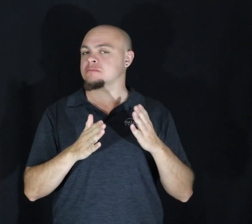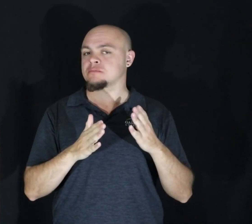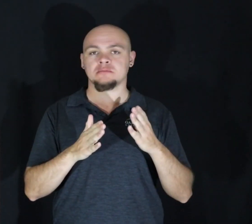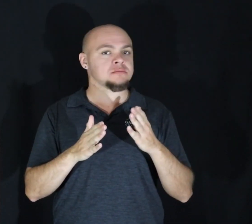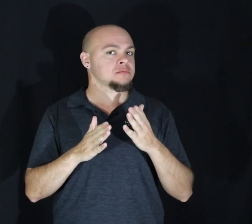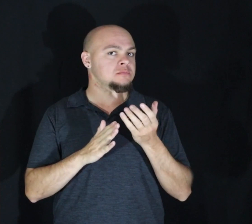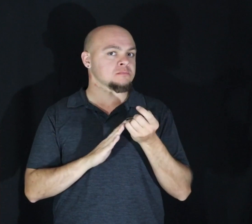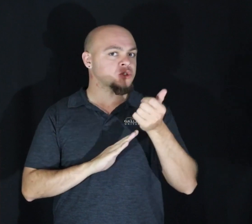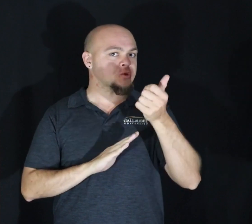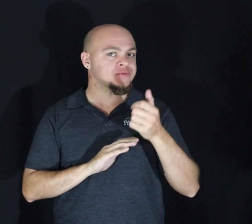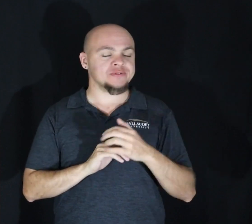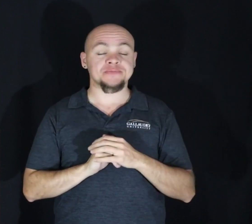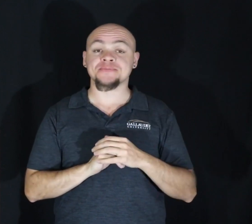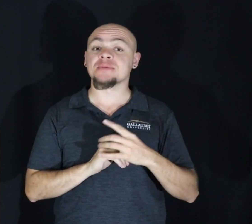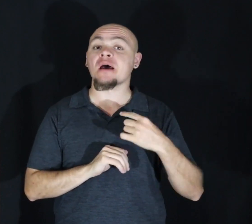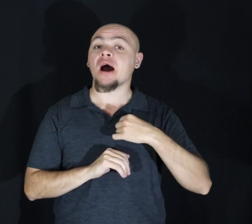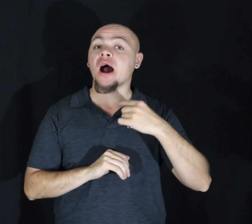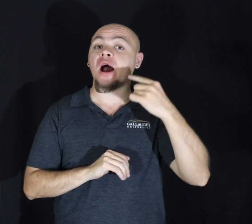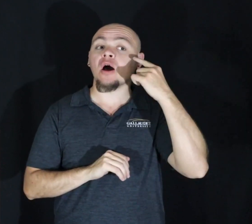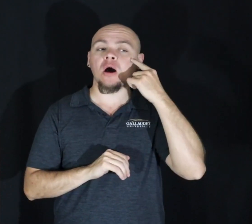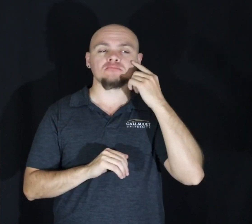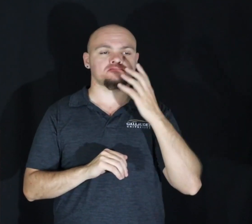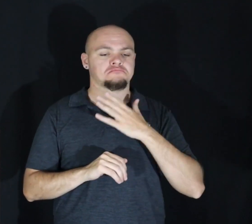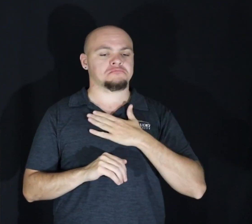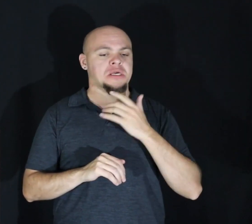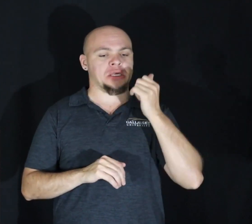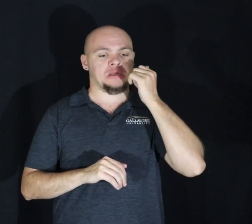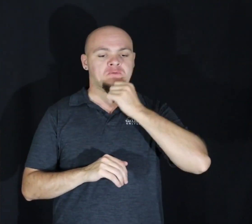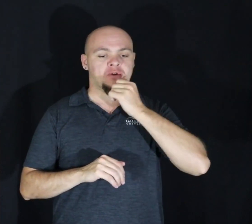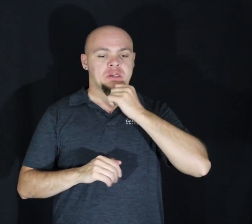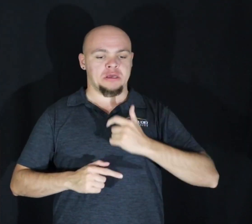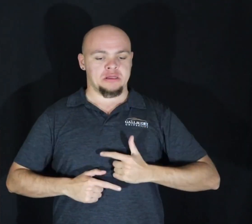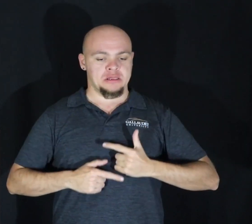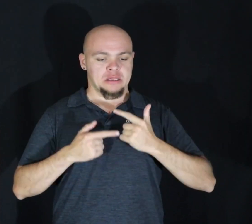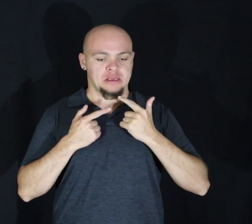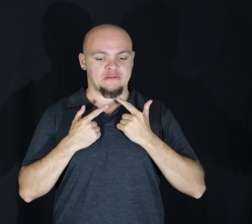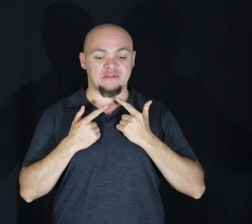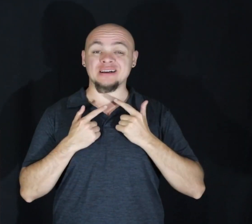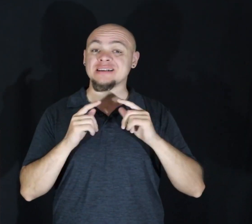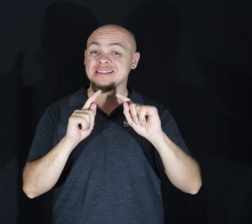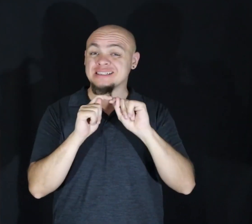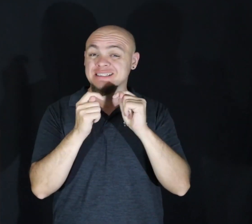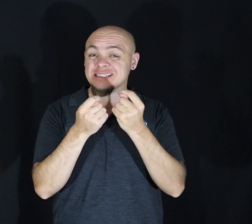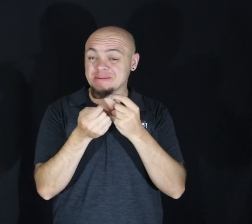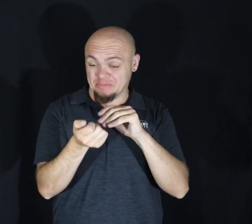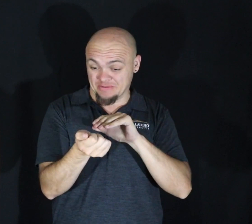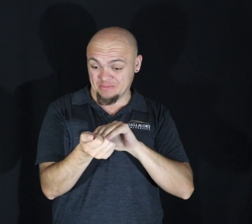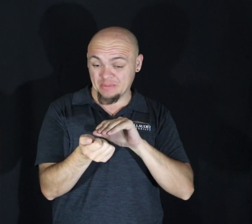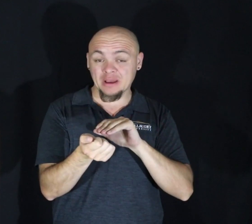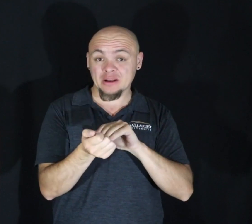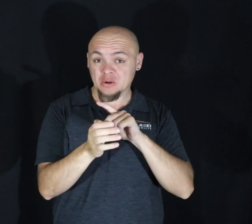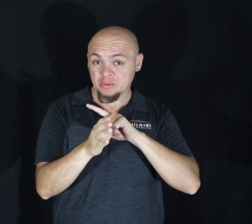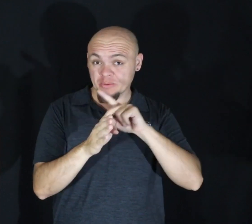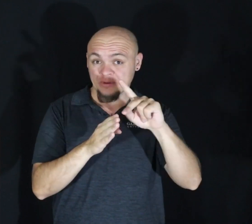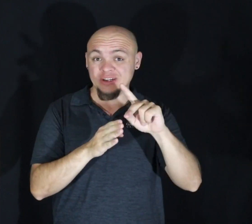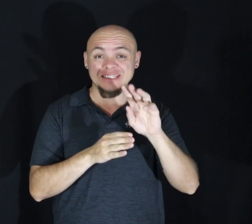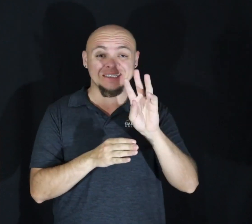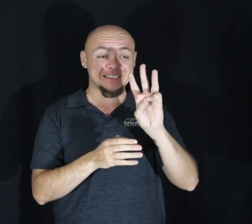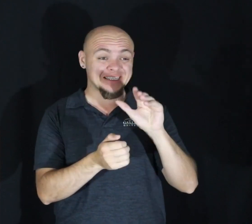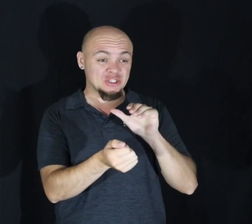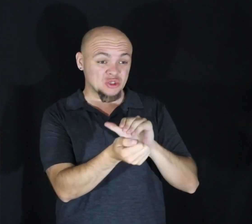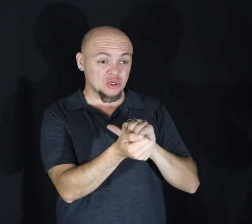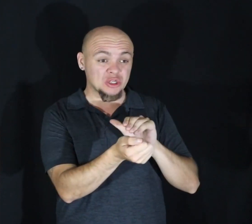Before I could get back to what I considered everyday life, I needed a whole team of medical professionals, 6